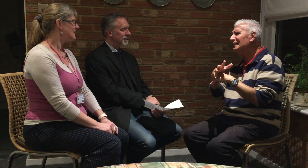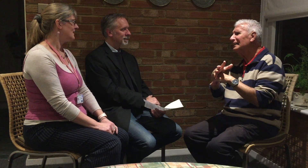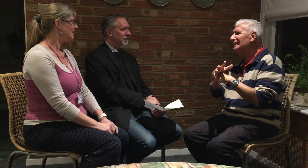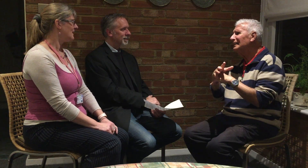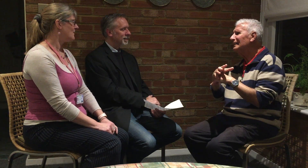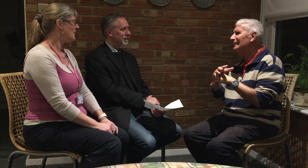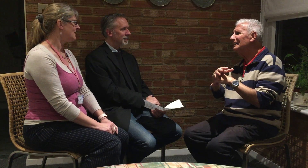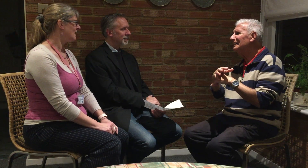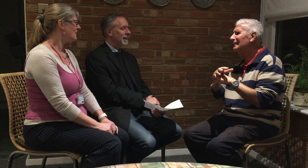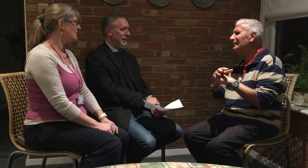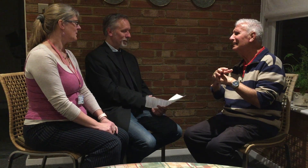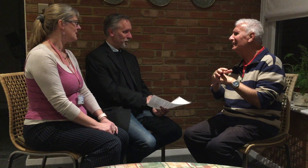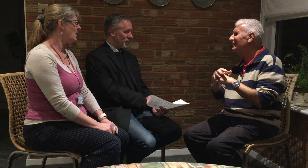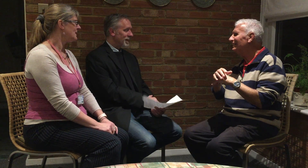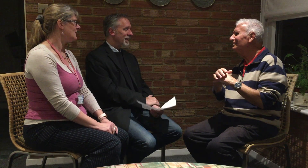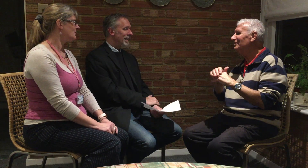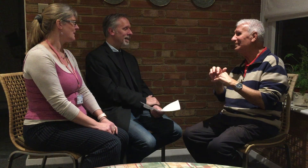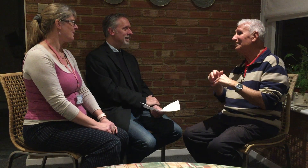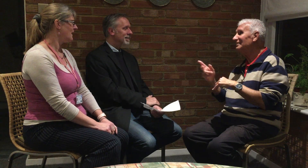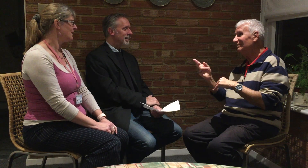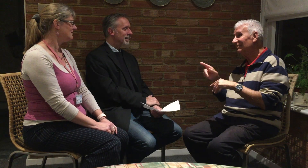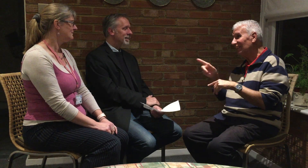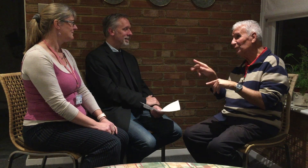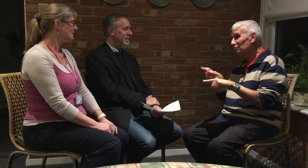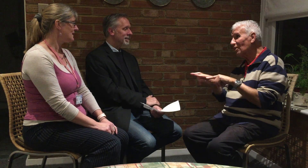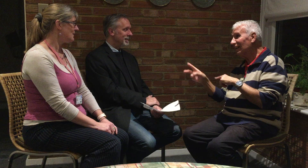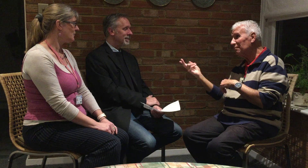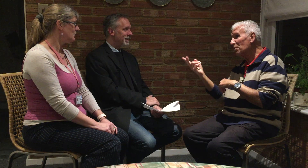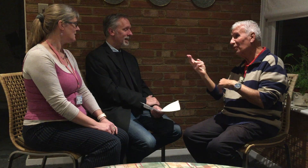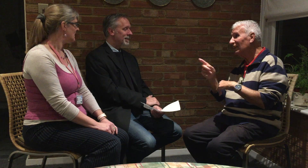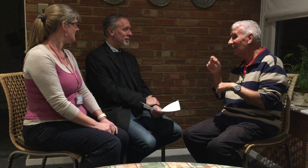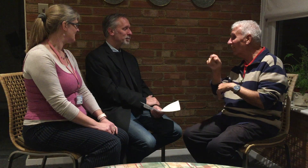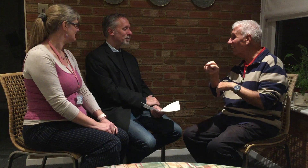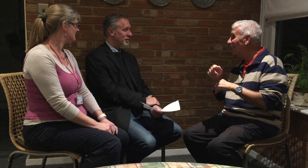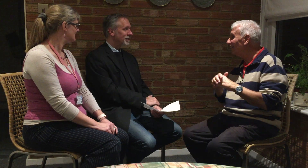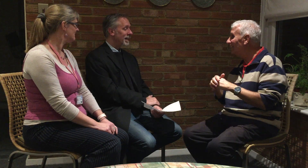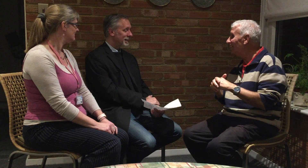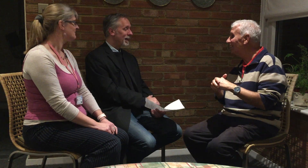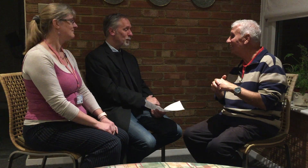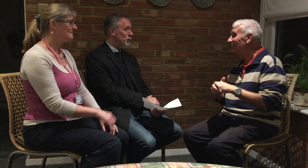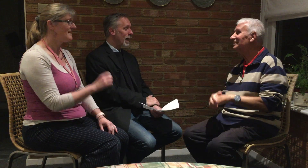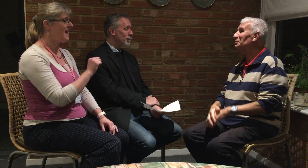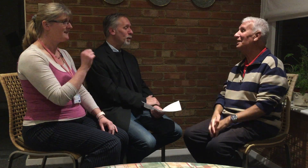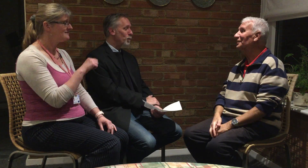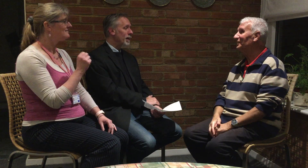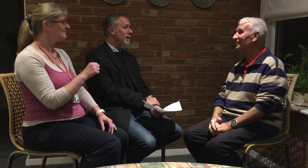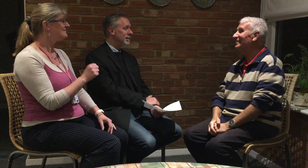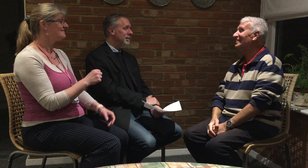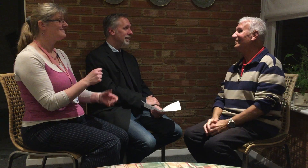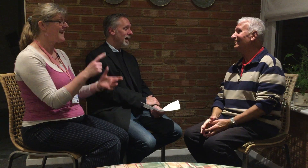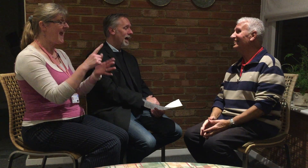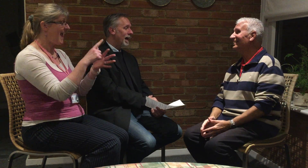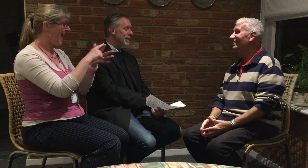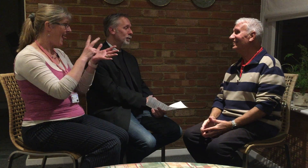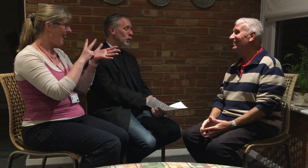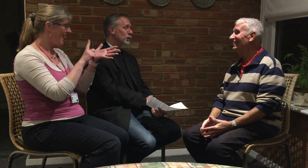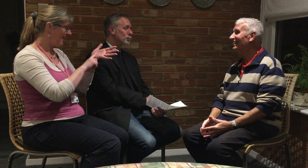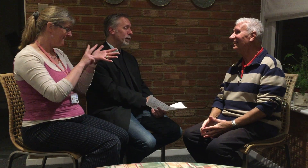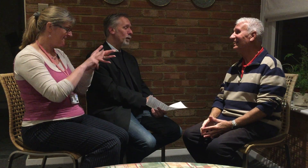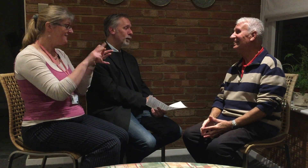Isn't there like a wedding, Elvis Presley wedding or something? Is that what you did? Yes, he was at my wedding and it was the real